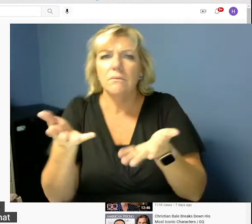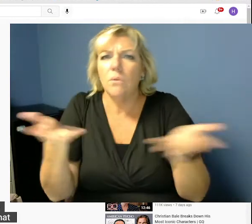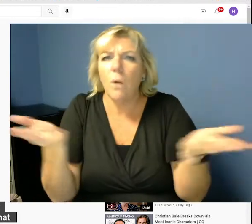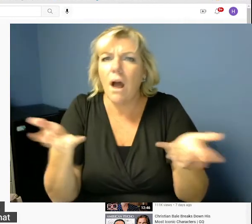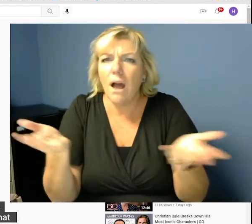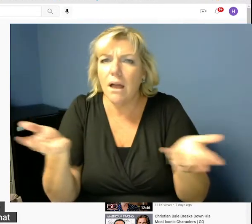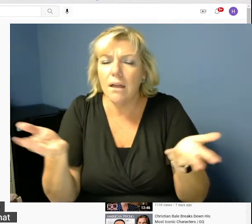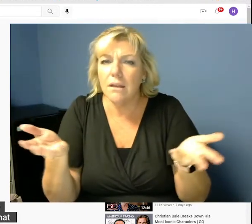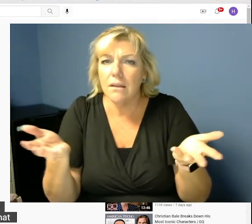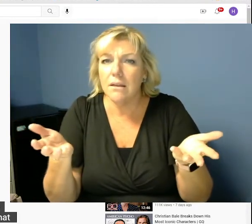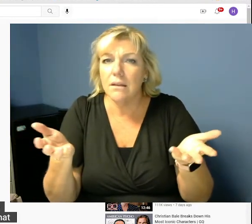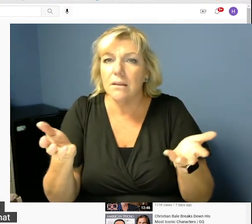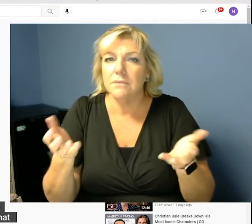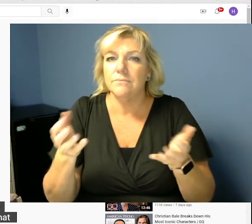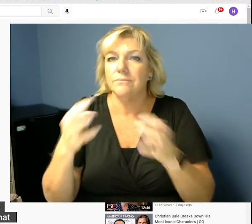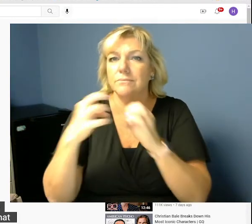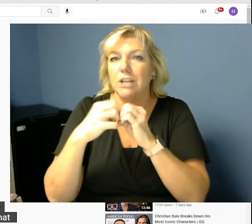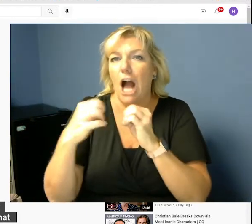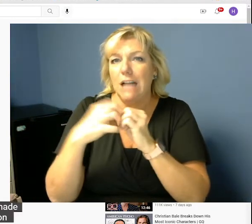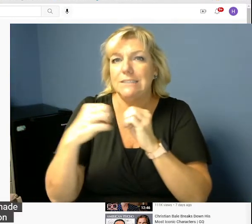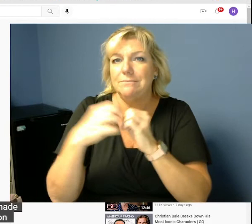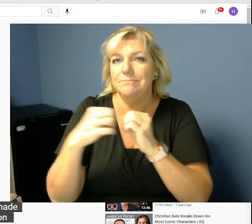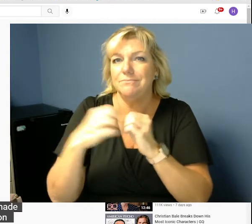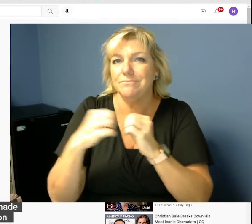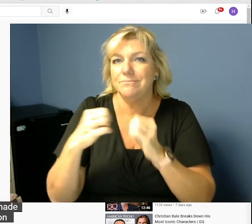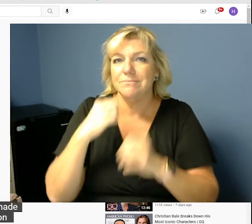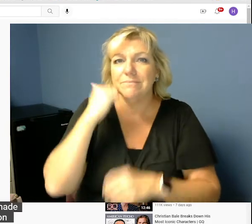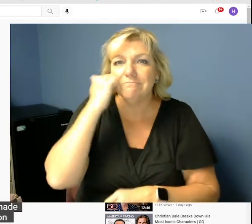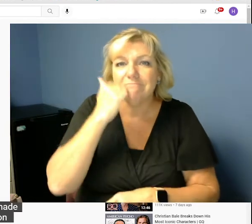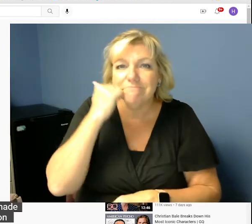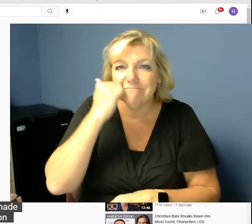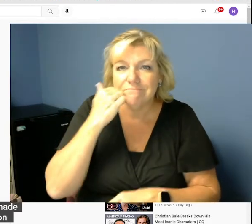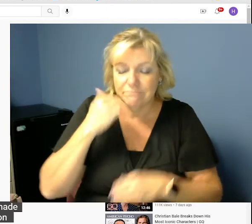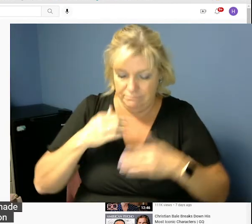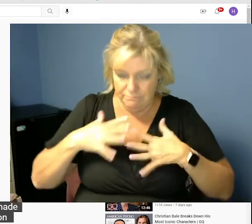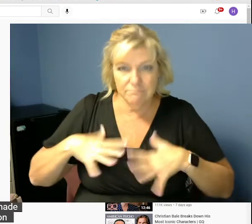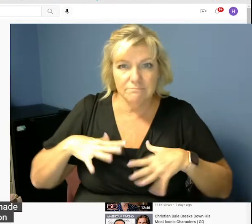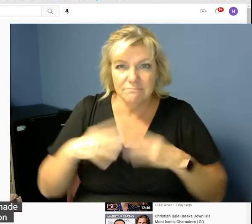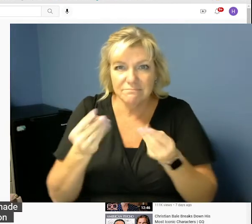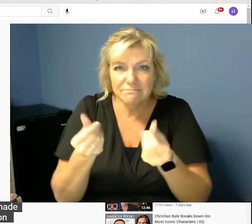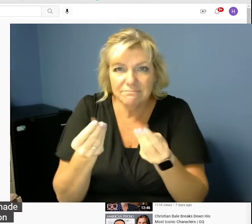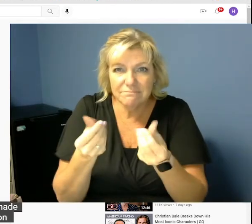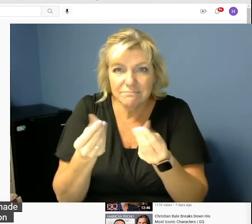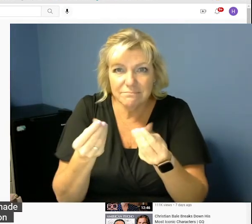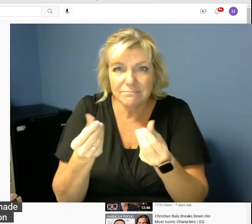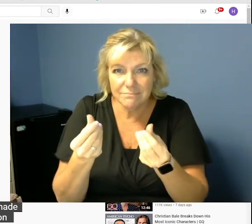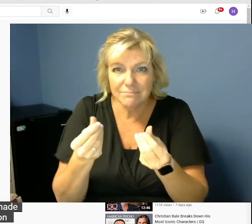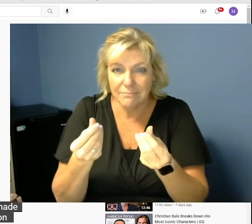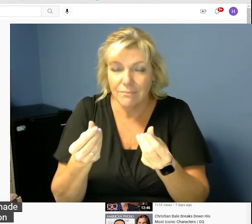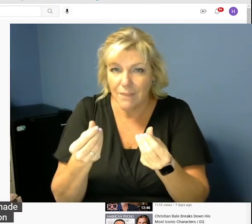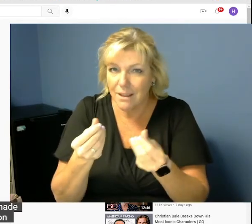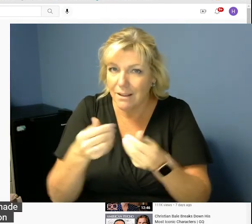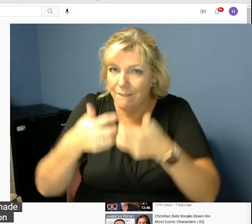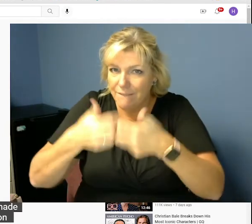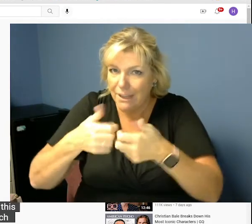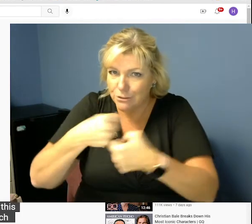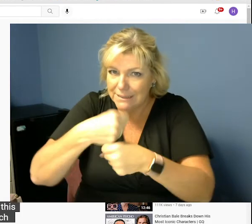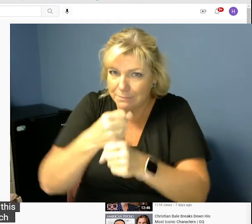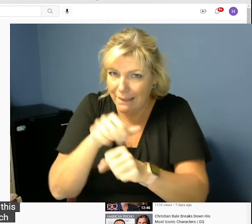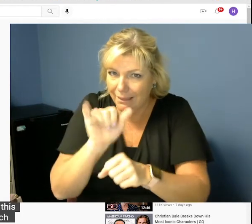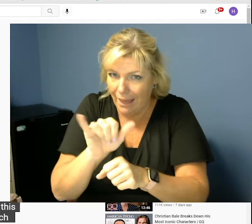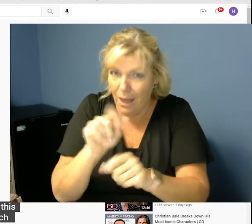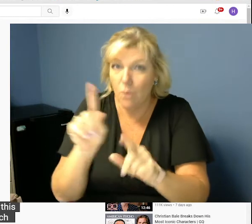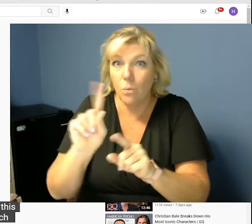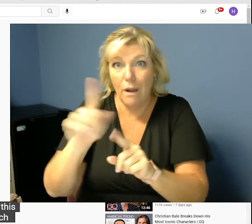railroad tracks is goods that are made in factories, and the goods that are made in factories are textiles that come from cotton from